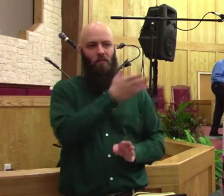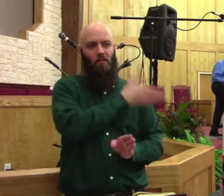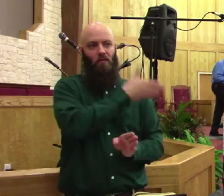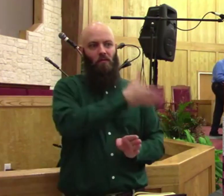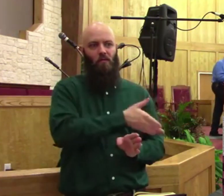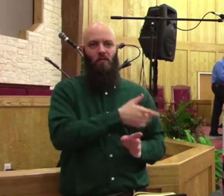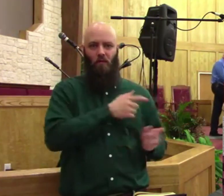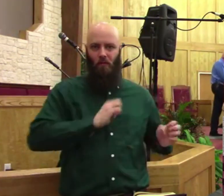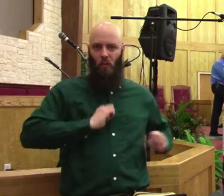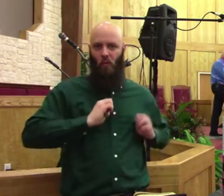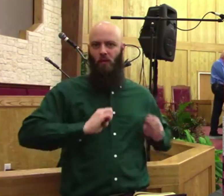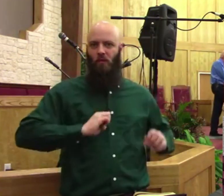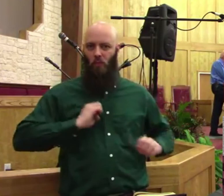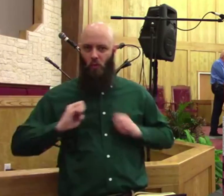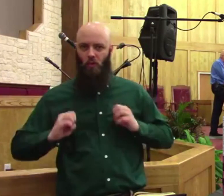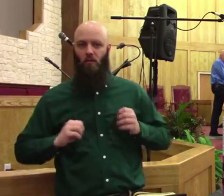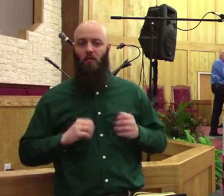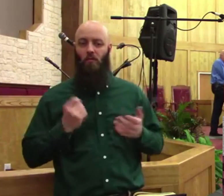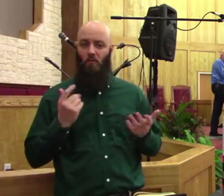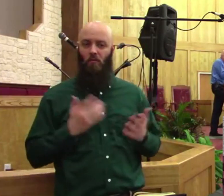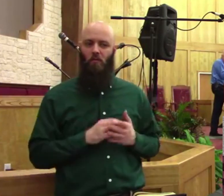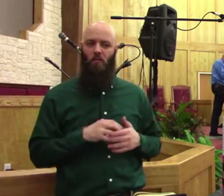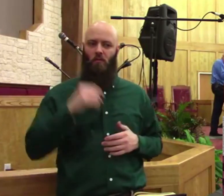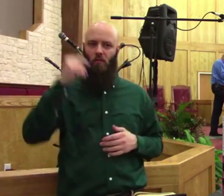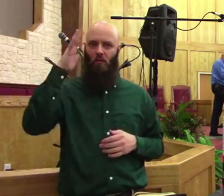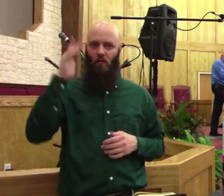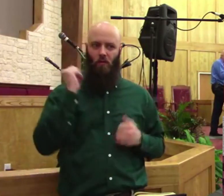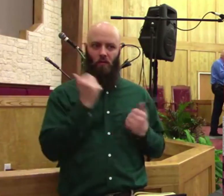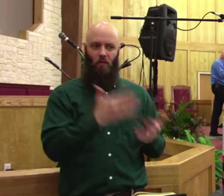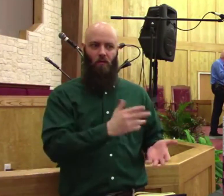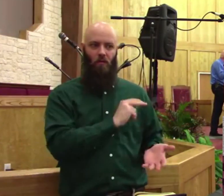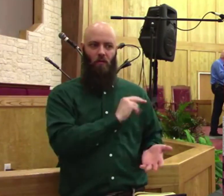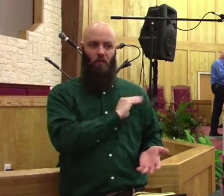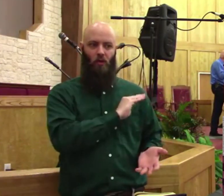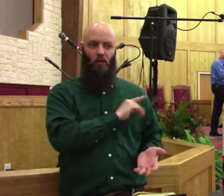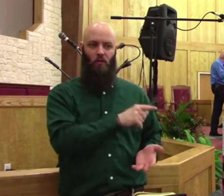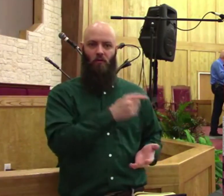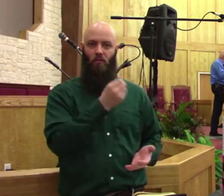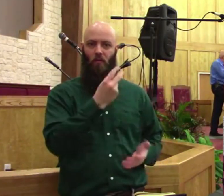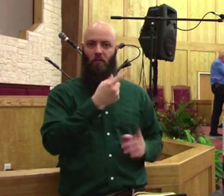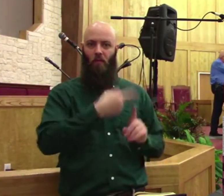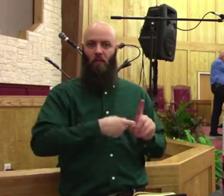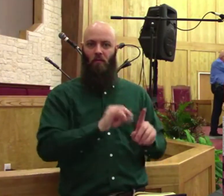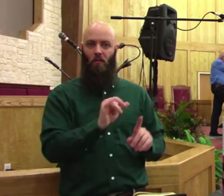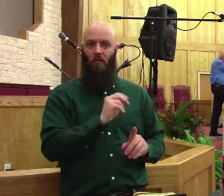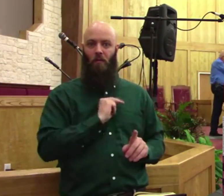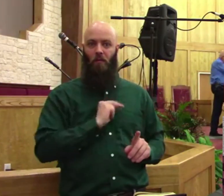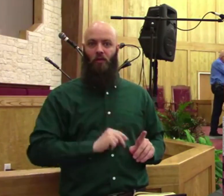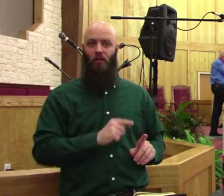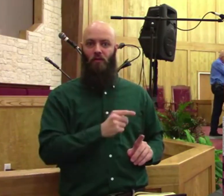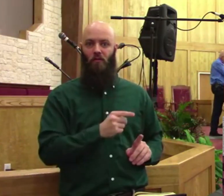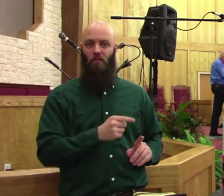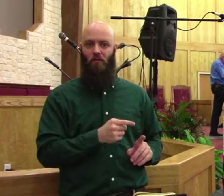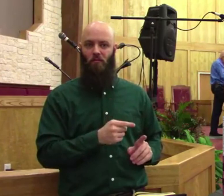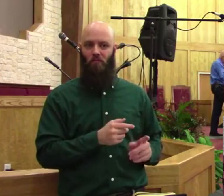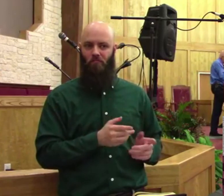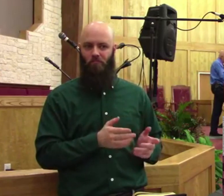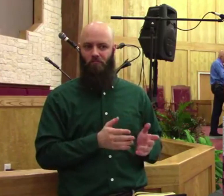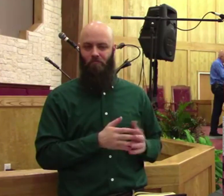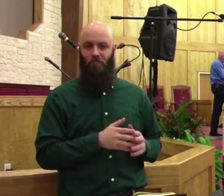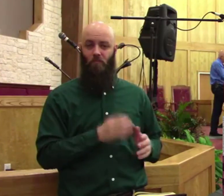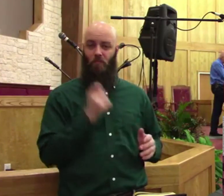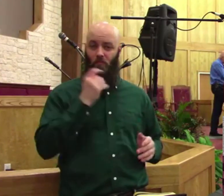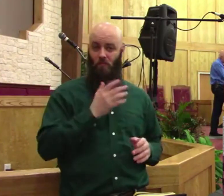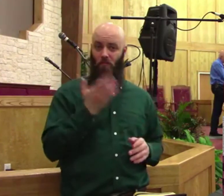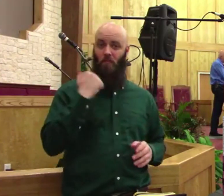Will God give Belshazzar now 12 months like he gave Nebuchadnezzar after warning